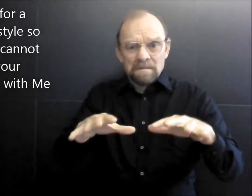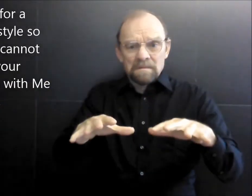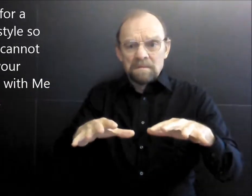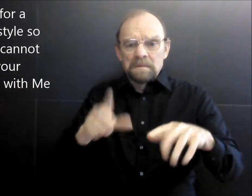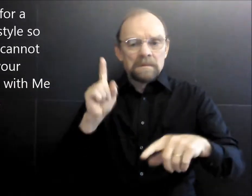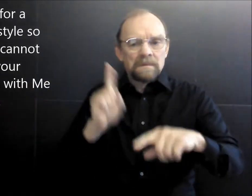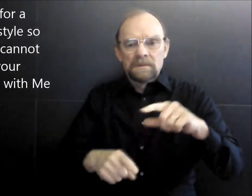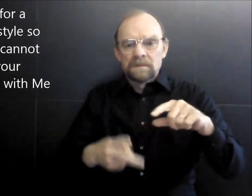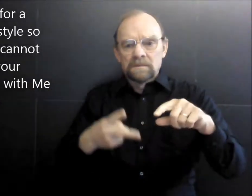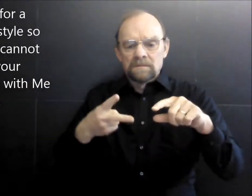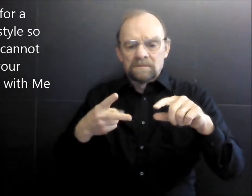me